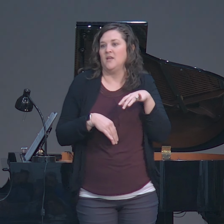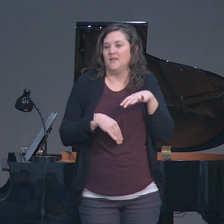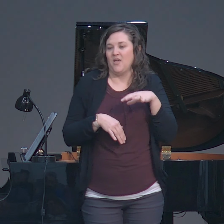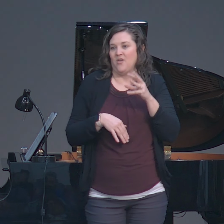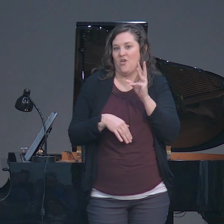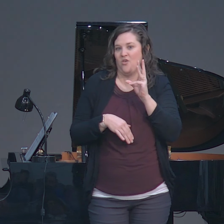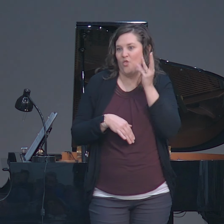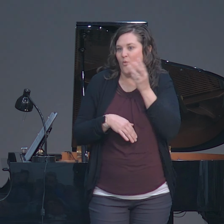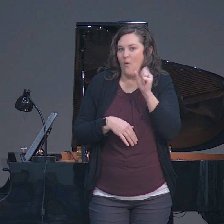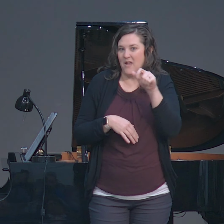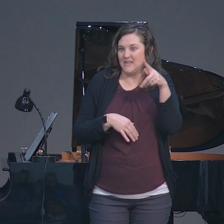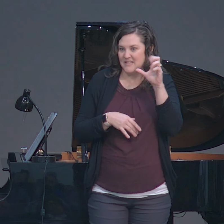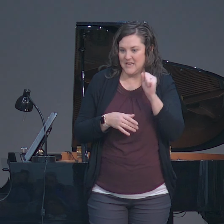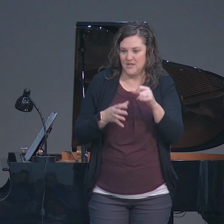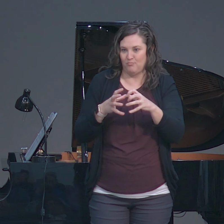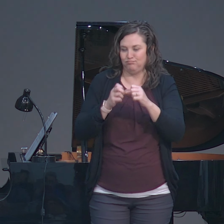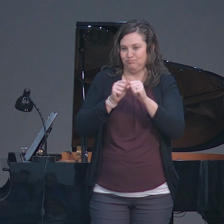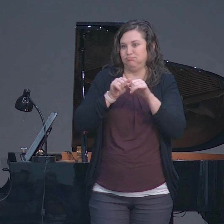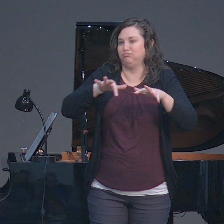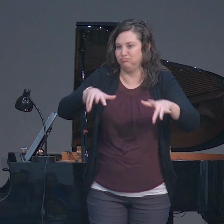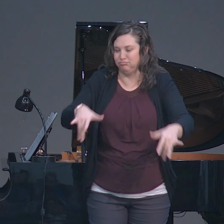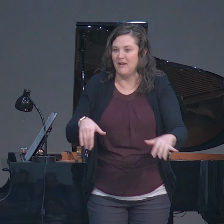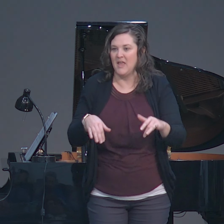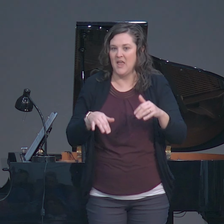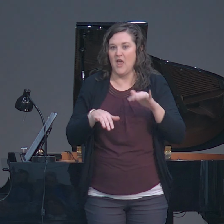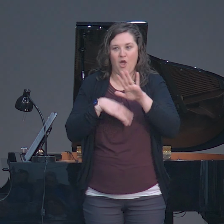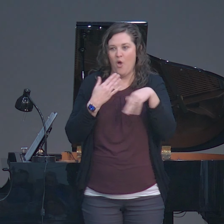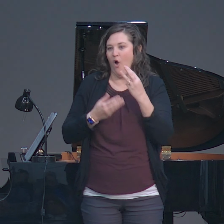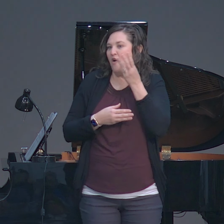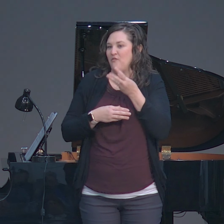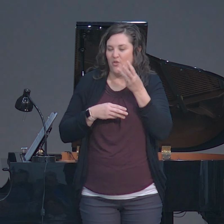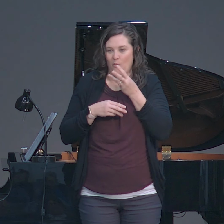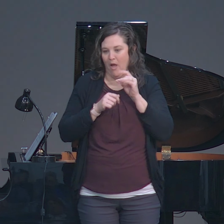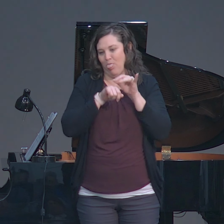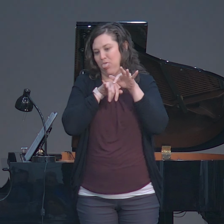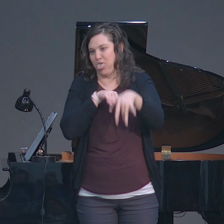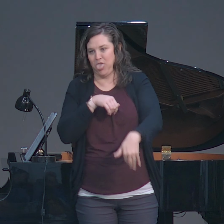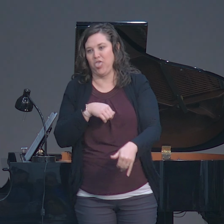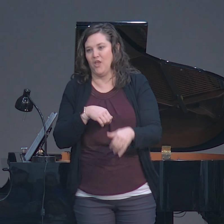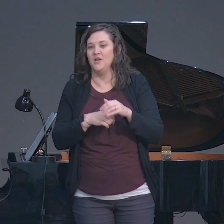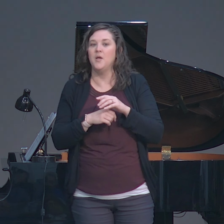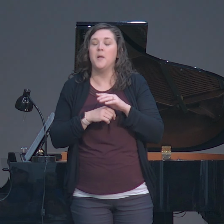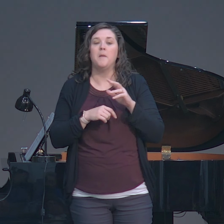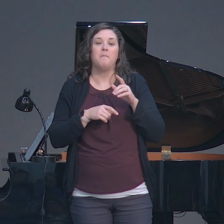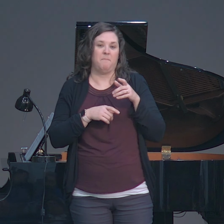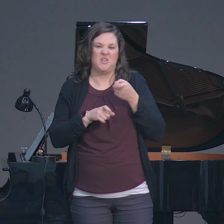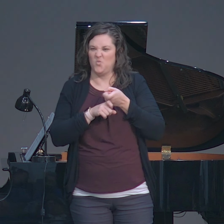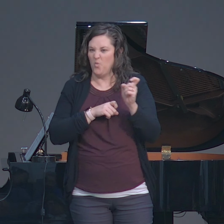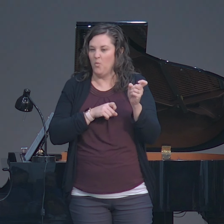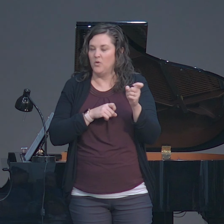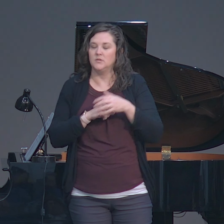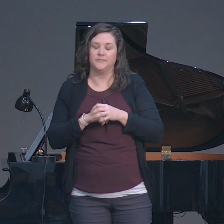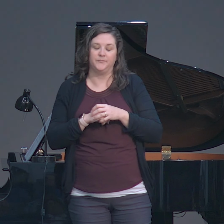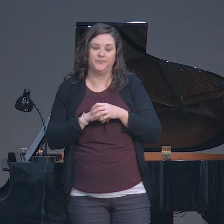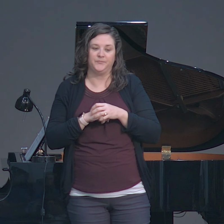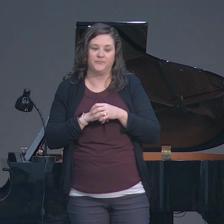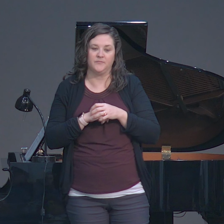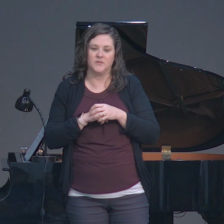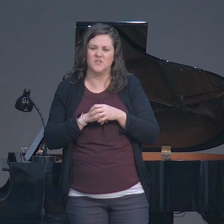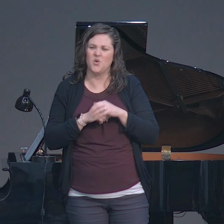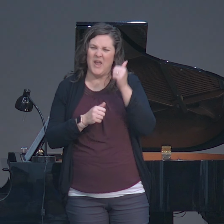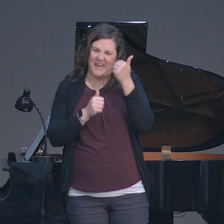and so both are preserved." Now, every time we teach the book of Matthew, we want to emphasize